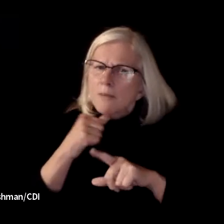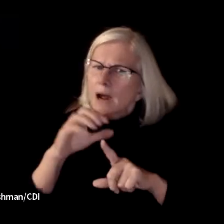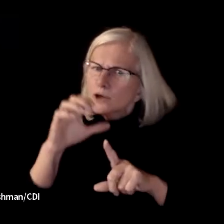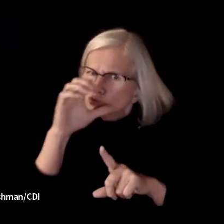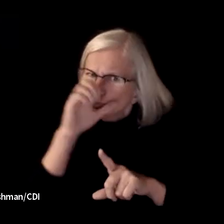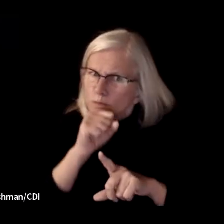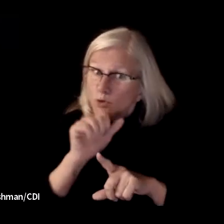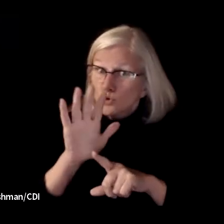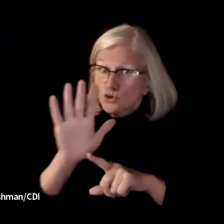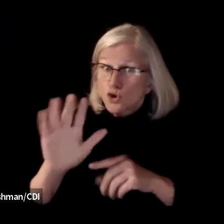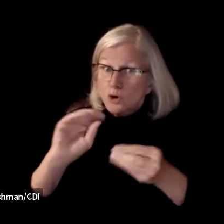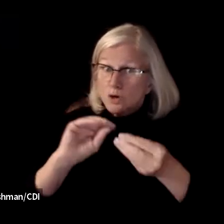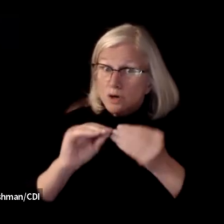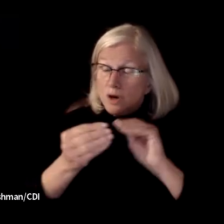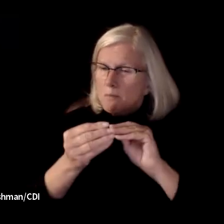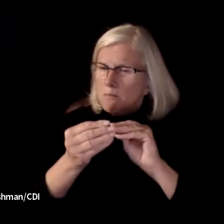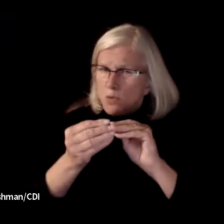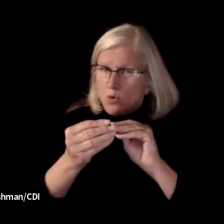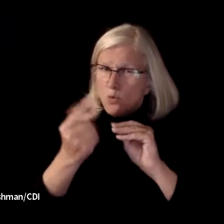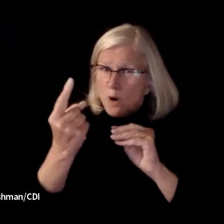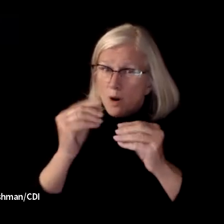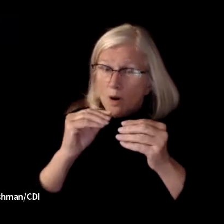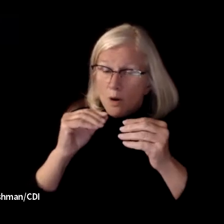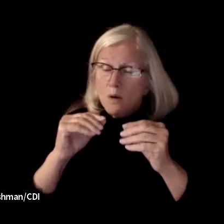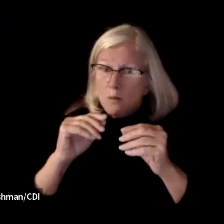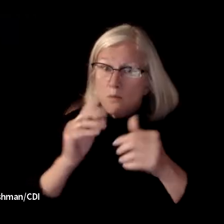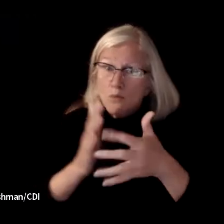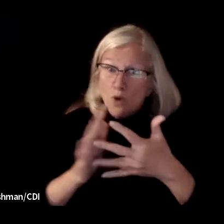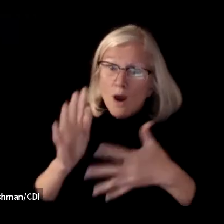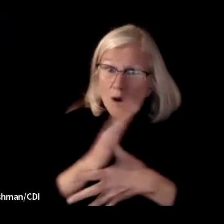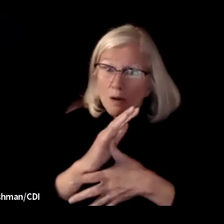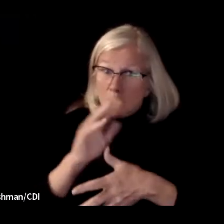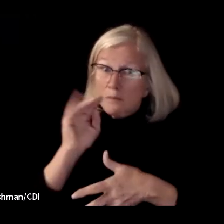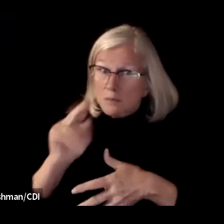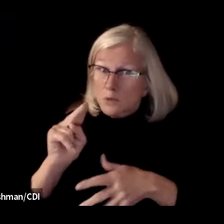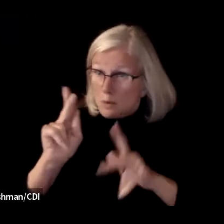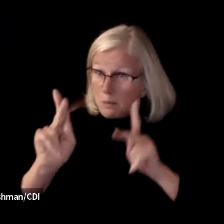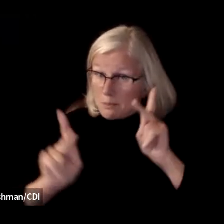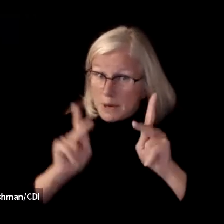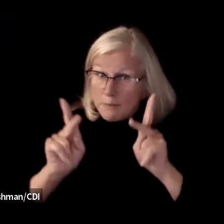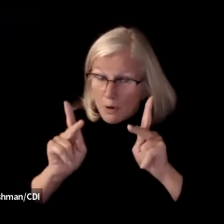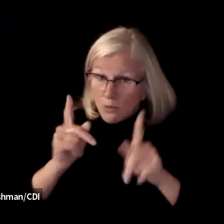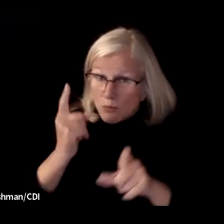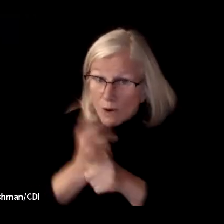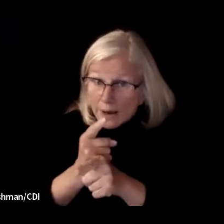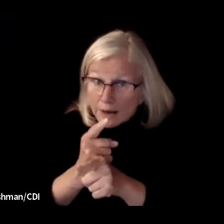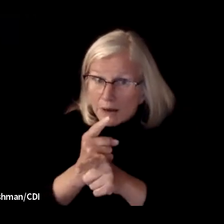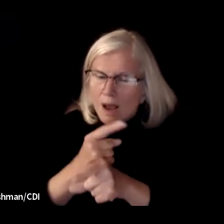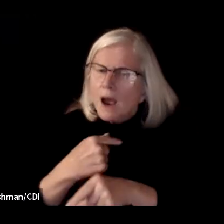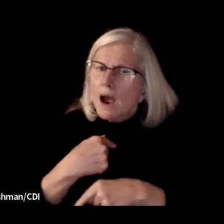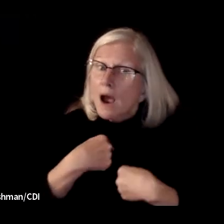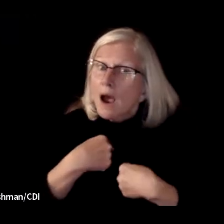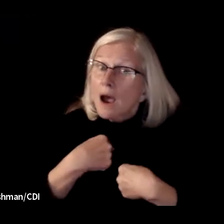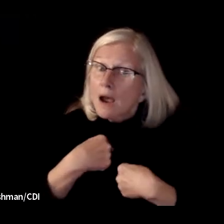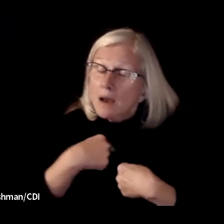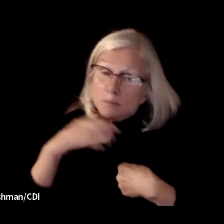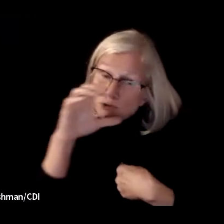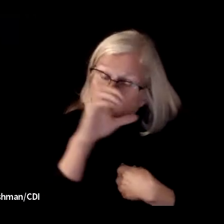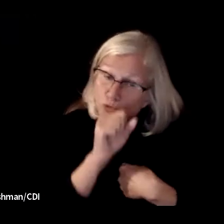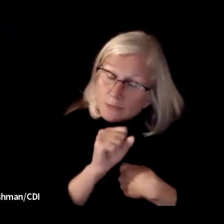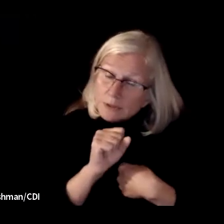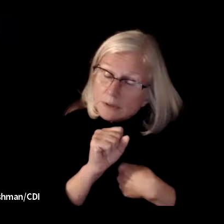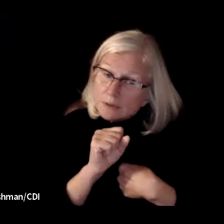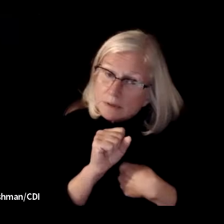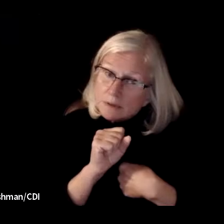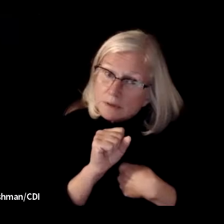is the public health of Minnesotans. I have to conclude then that if you're still wanting to work with